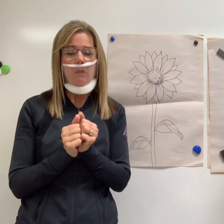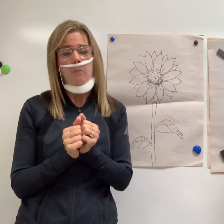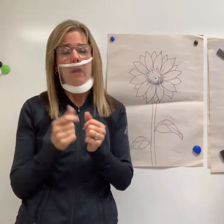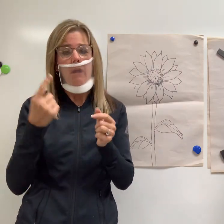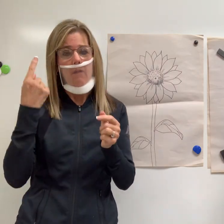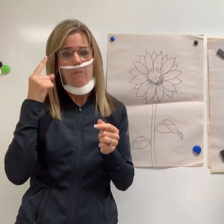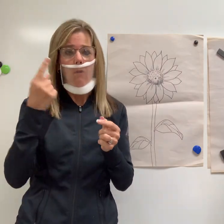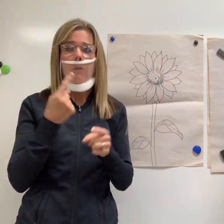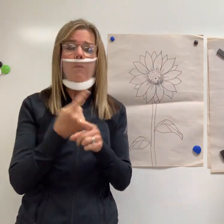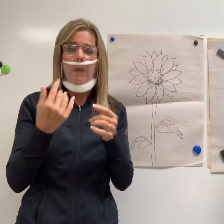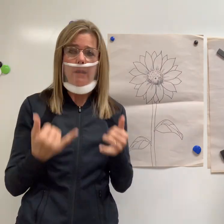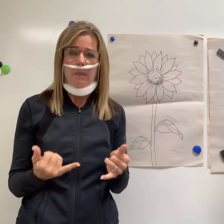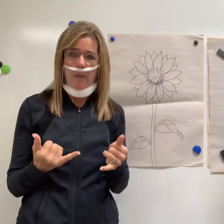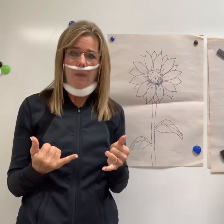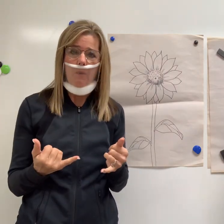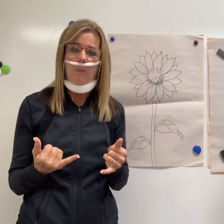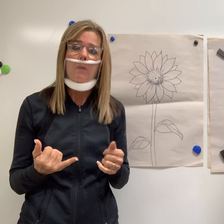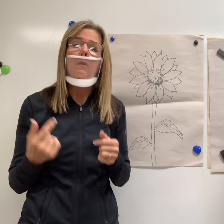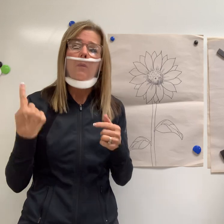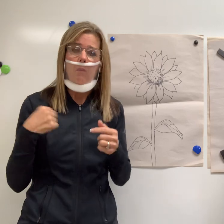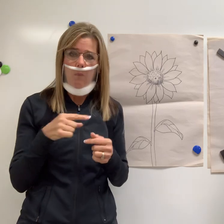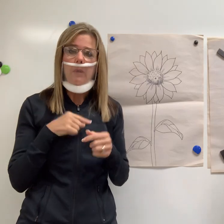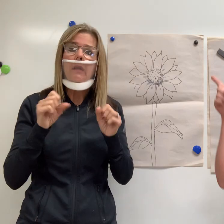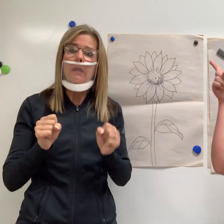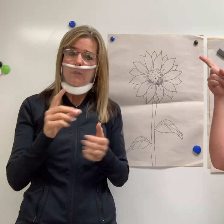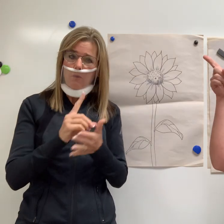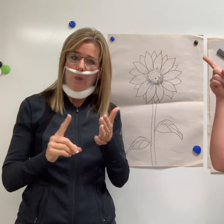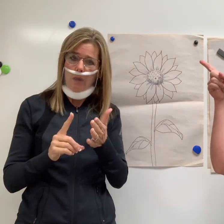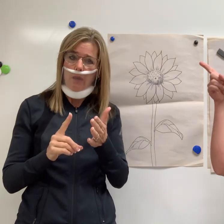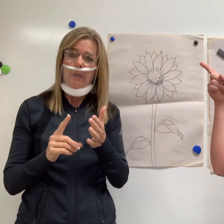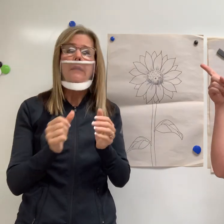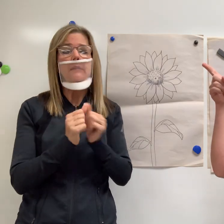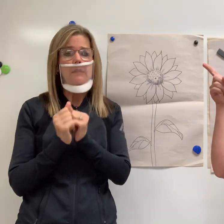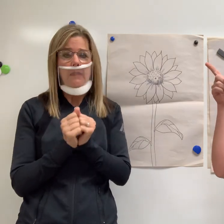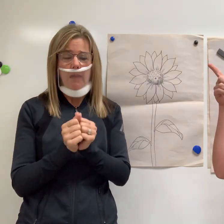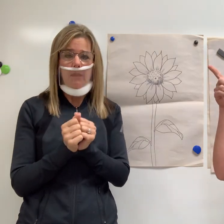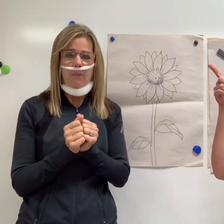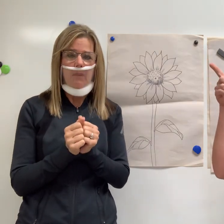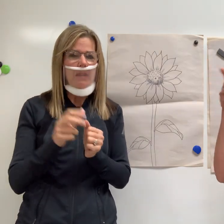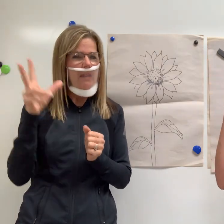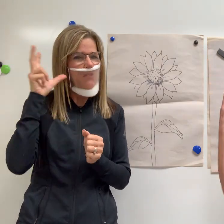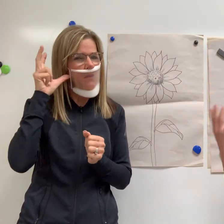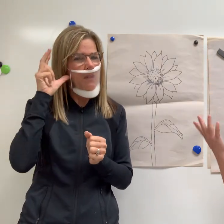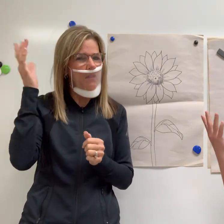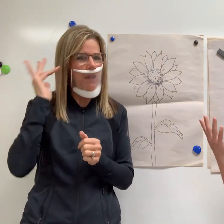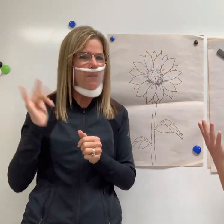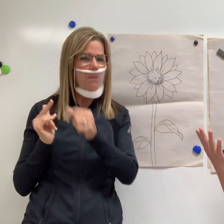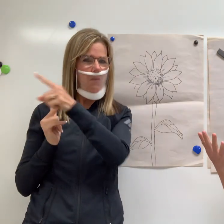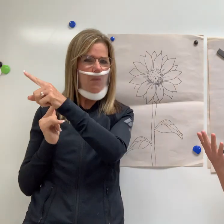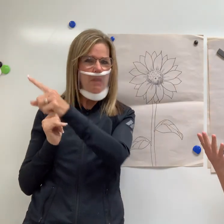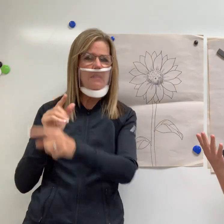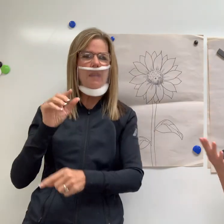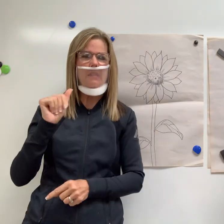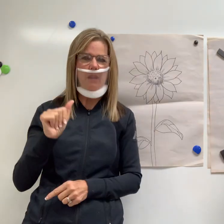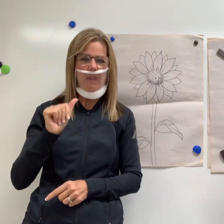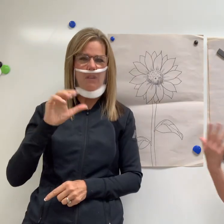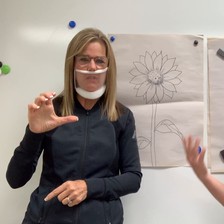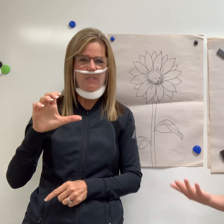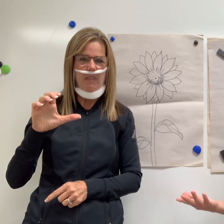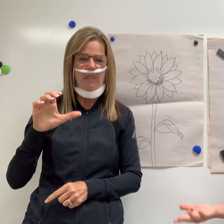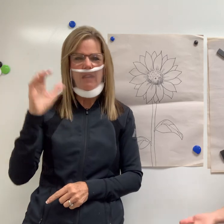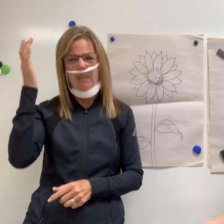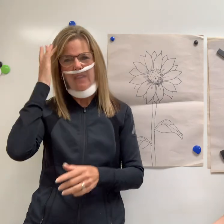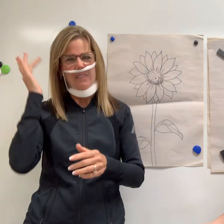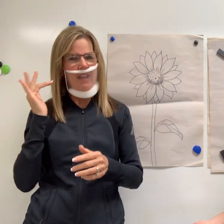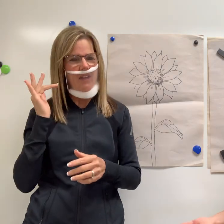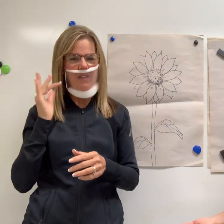base a couple times each week and draw together. If you hear that noise that just came on, that's my loud air conditioner. I'm in